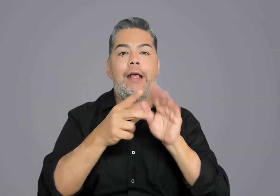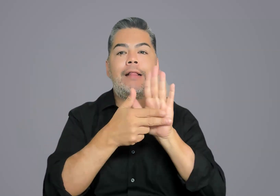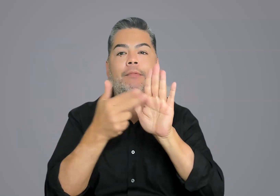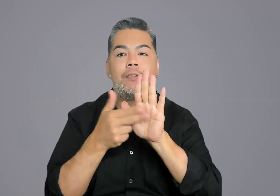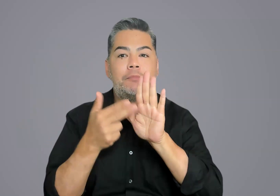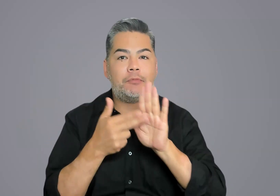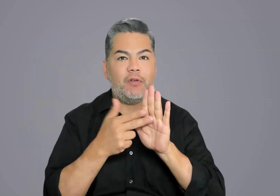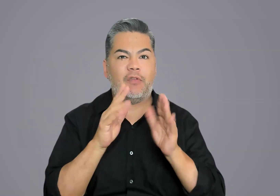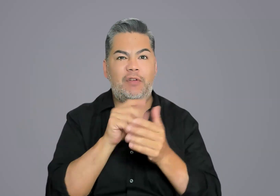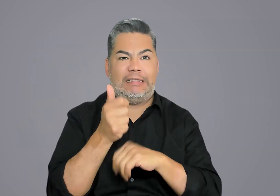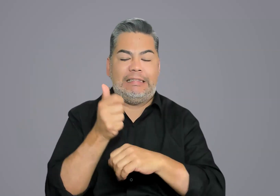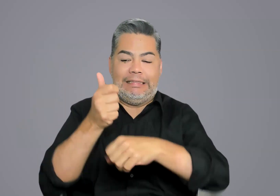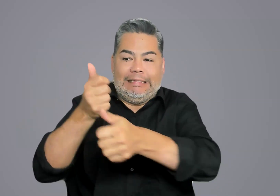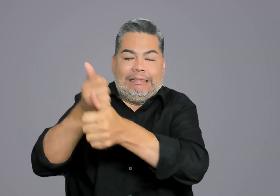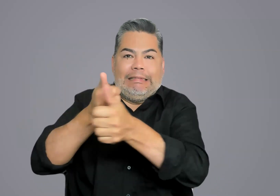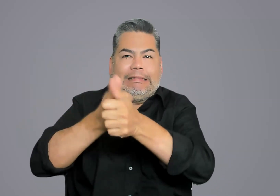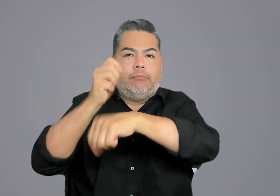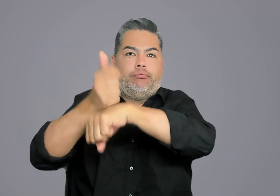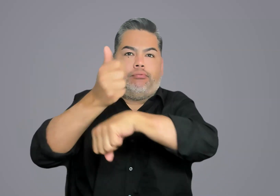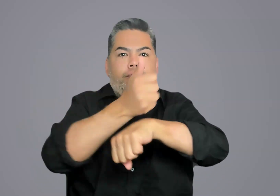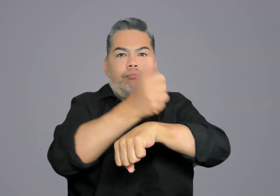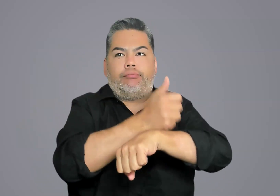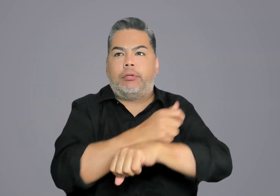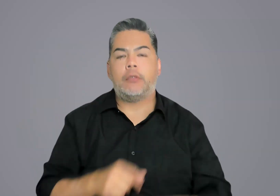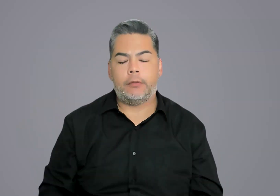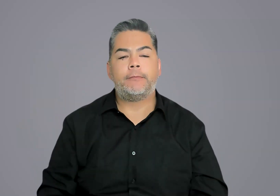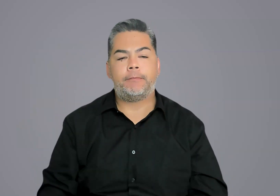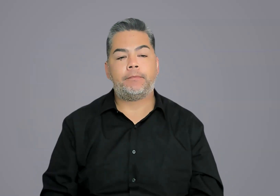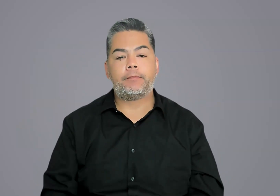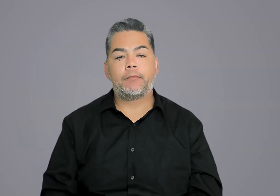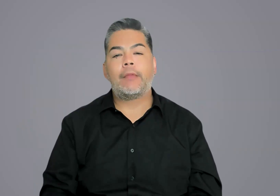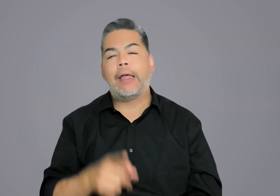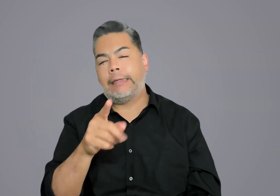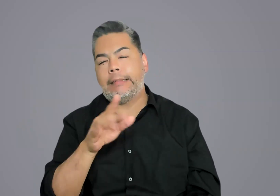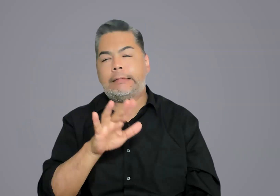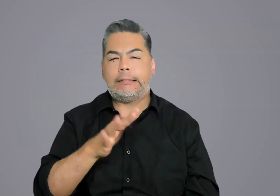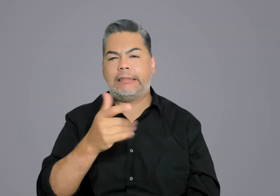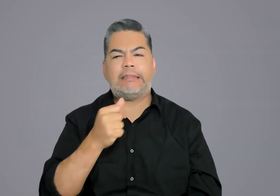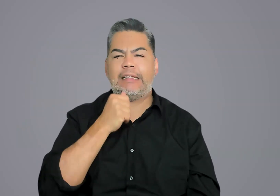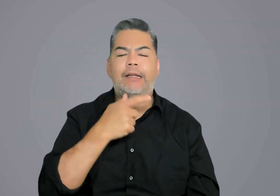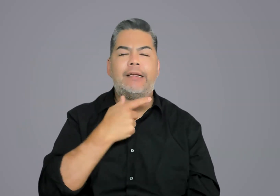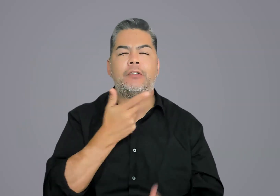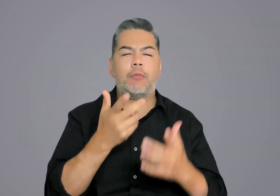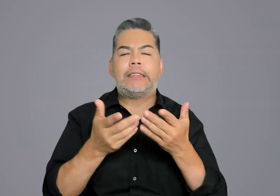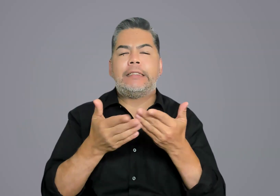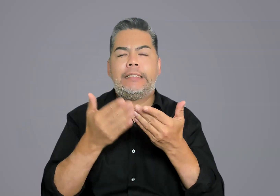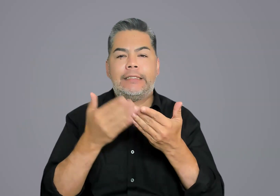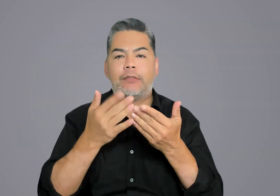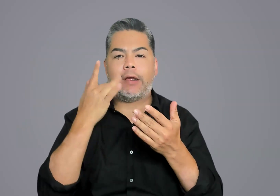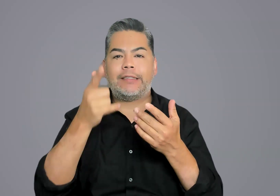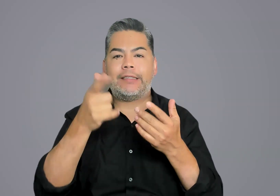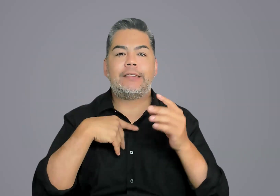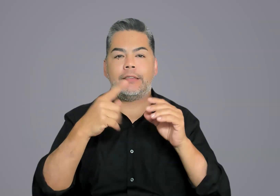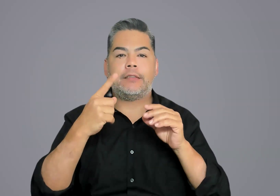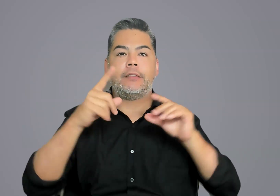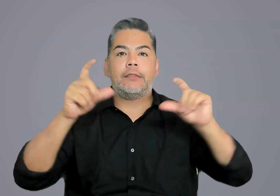the landmarks. Theirs is not quite as straightforward as some just because they have this pretty transparent